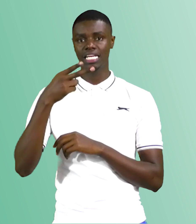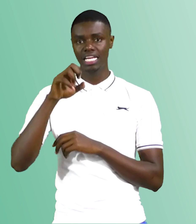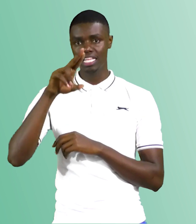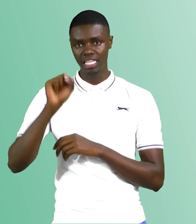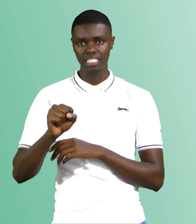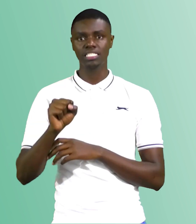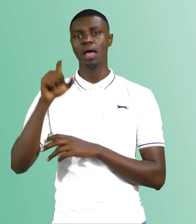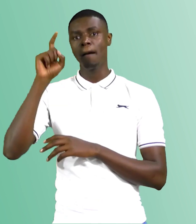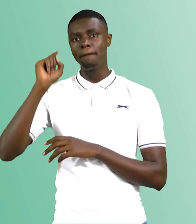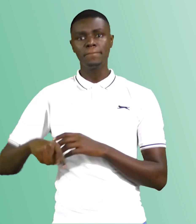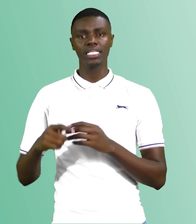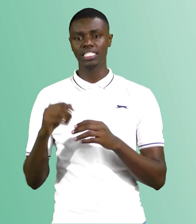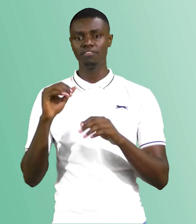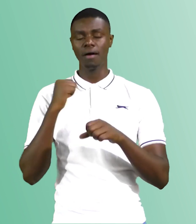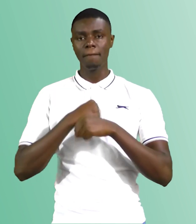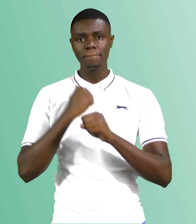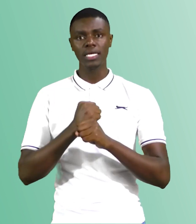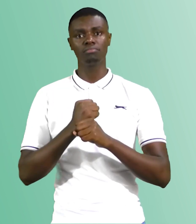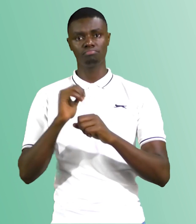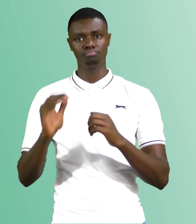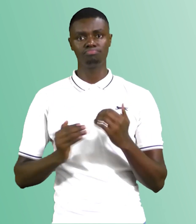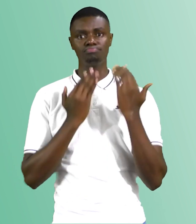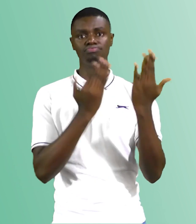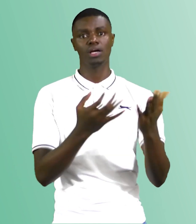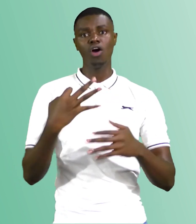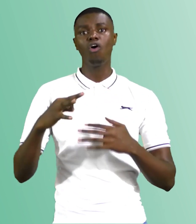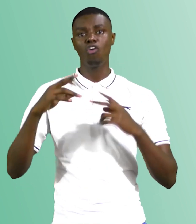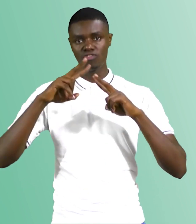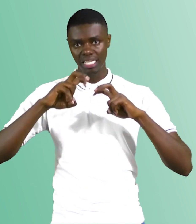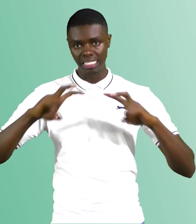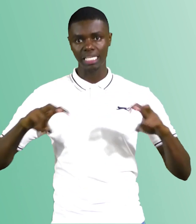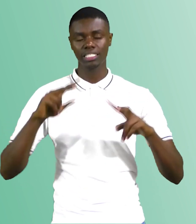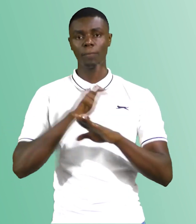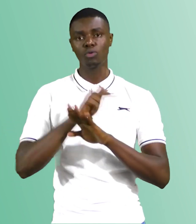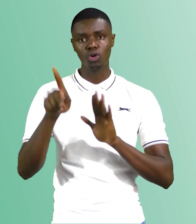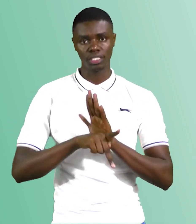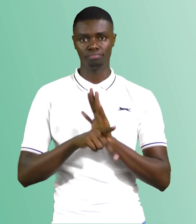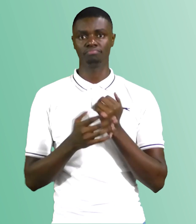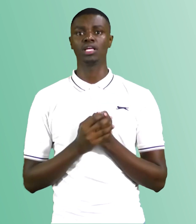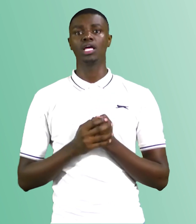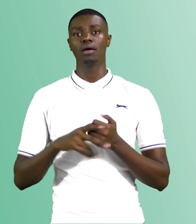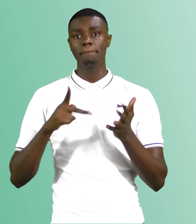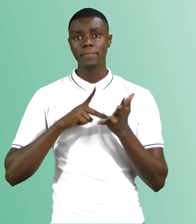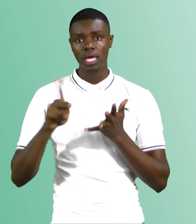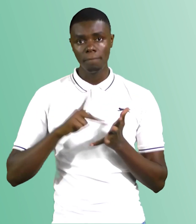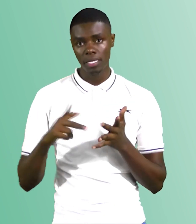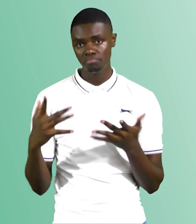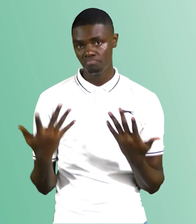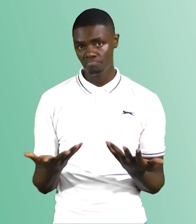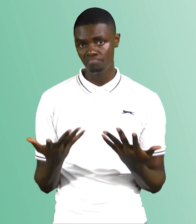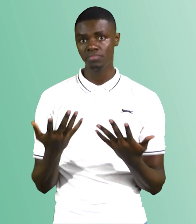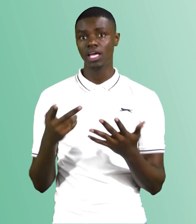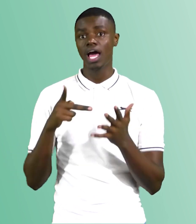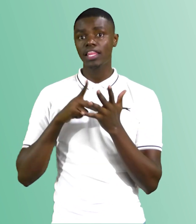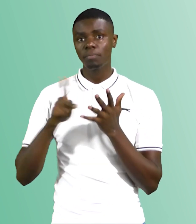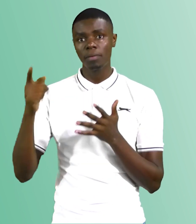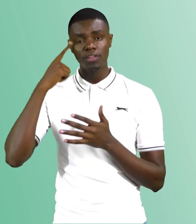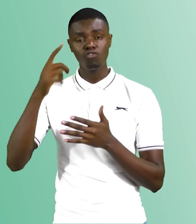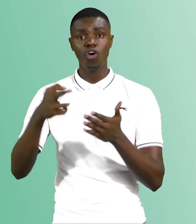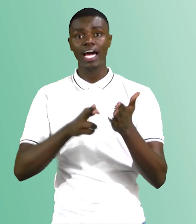a client is required to have made the submission of the research project and thesis. The charges for this service are the payment for